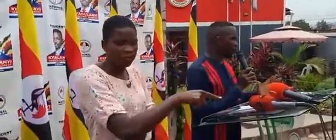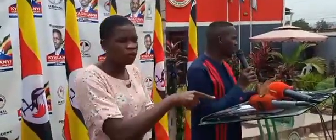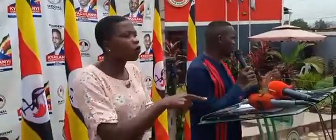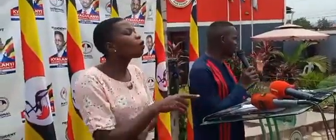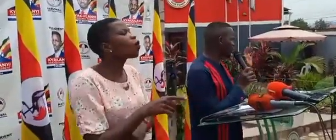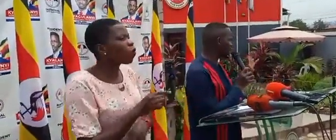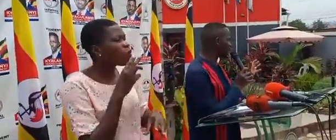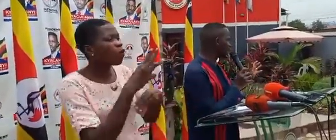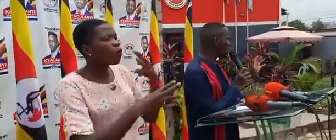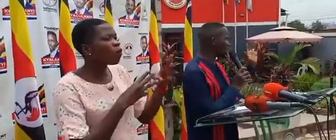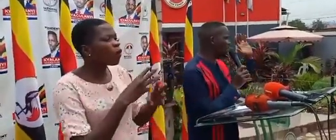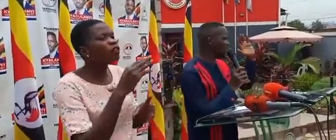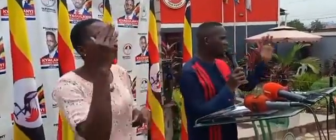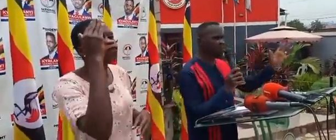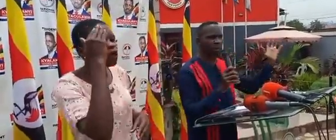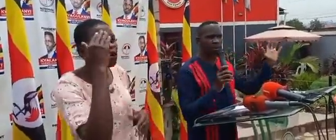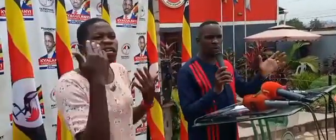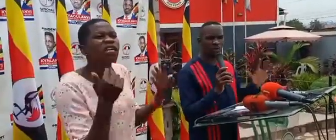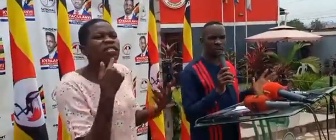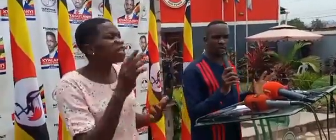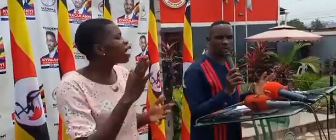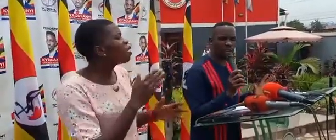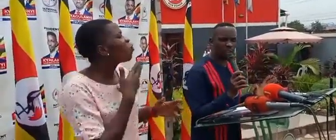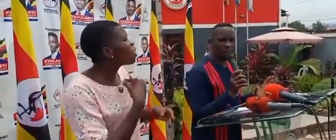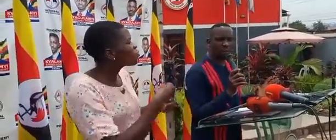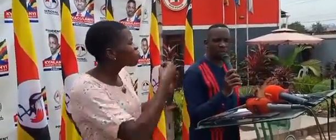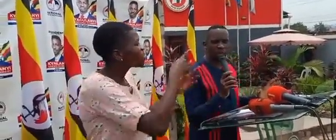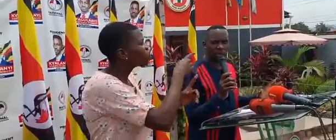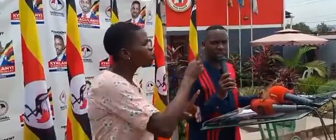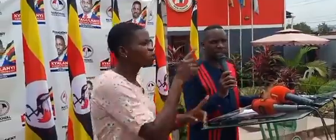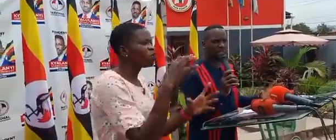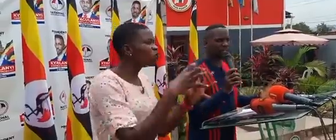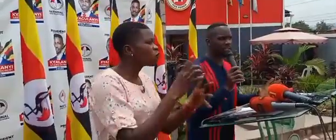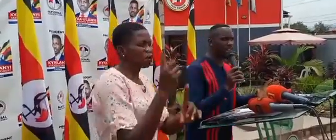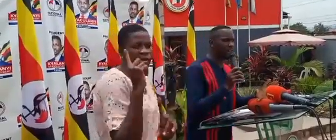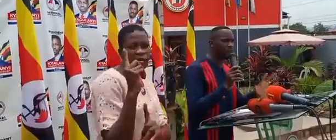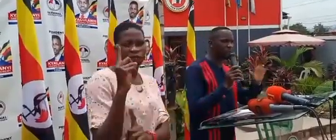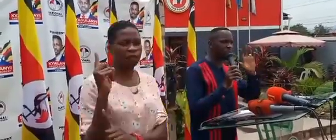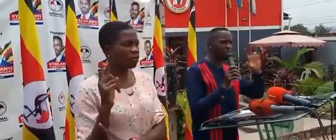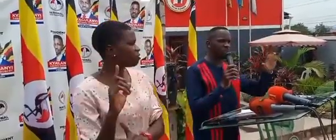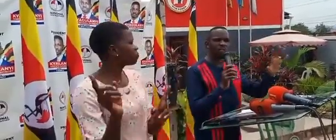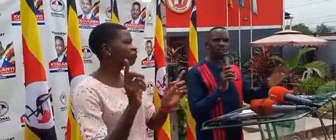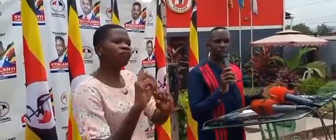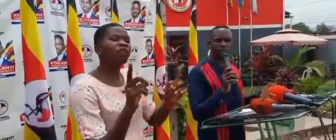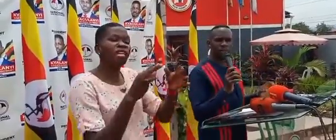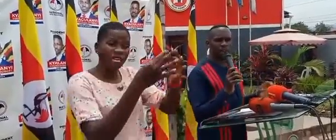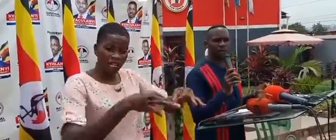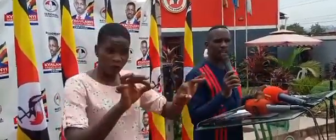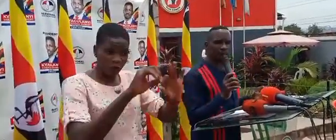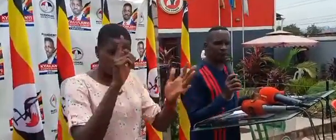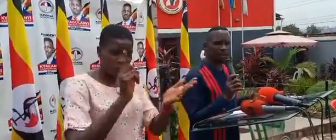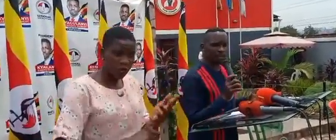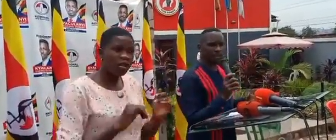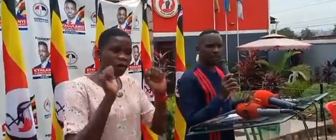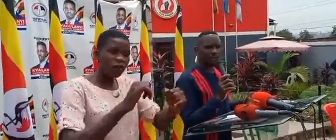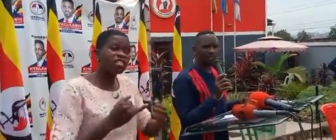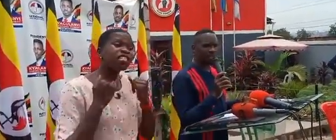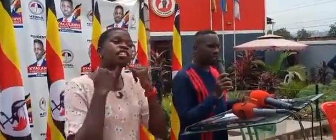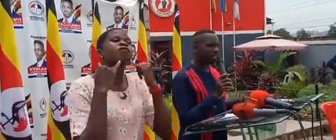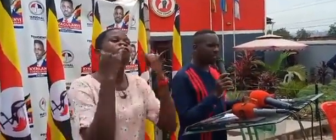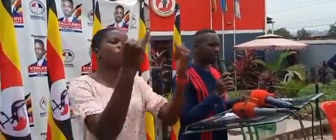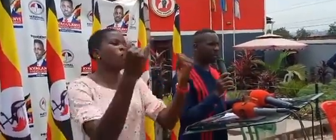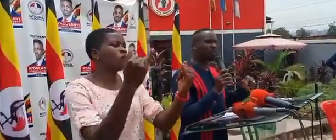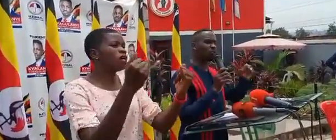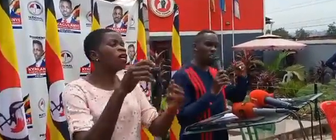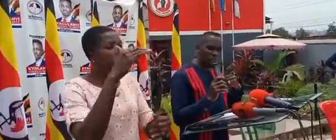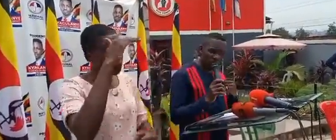to say, now we are going to give Shamim guards, NATO, and whoever, and whoever. What's important is we put this information out there. And the